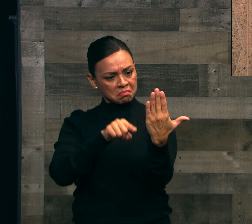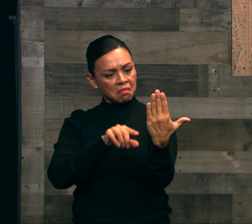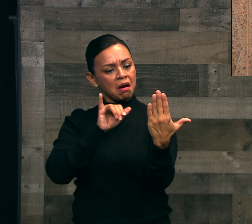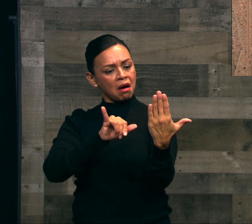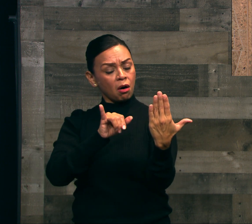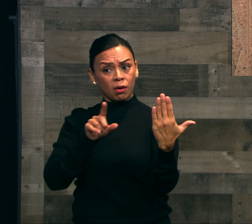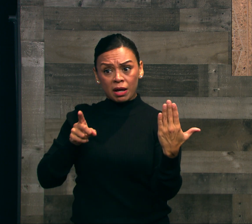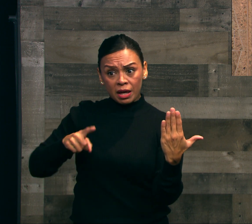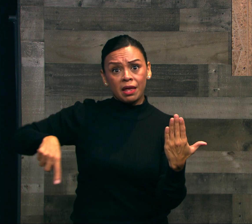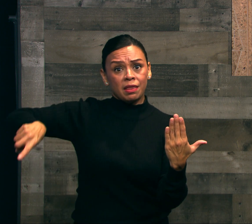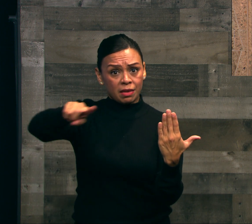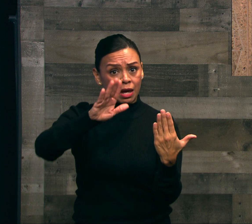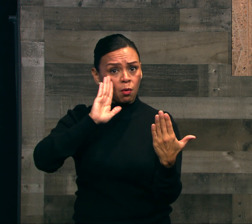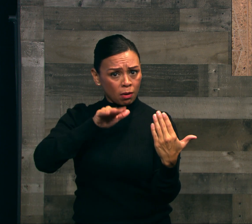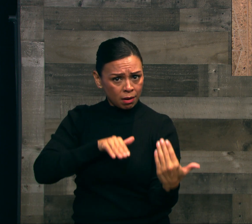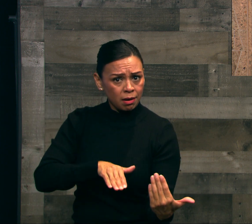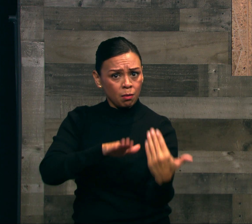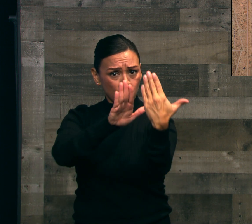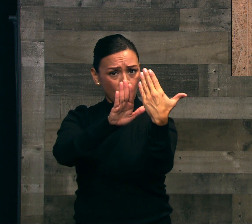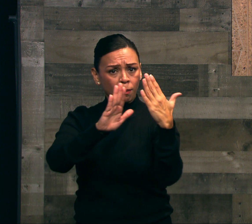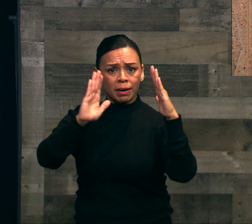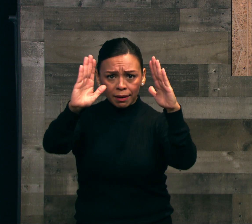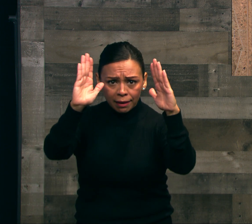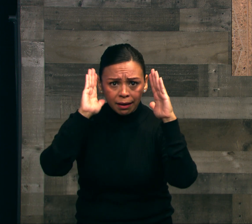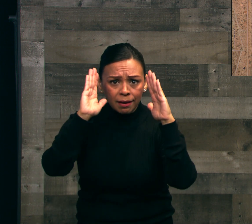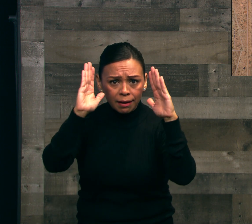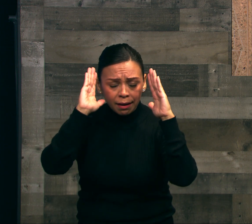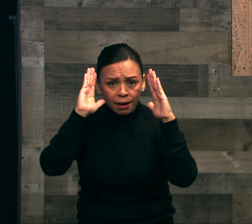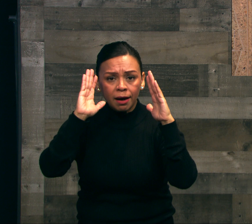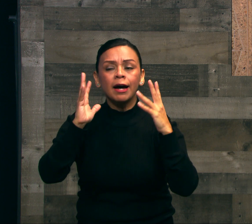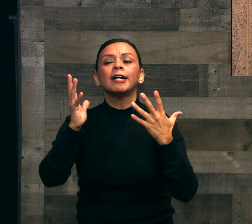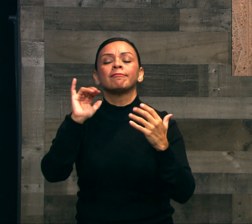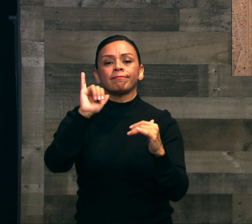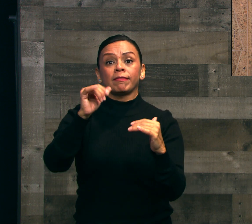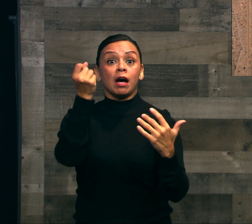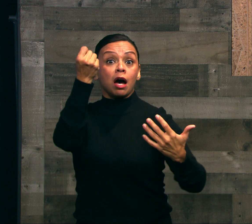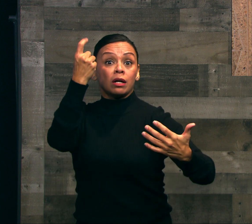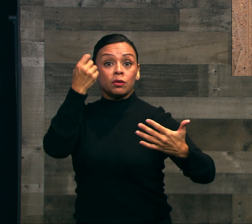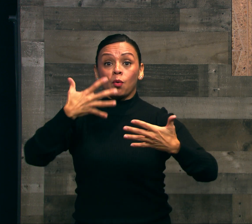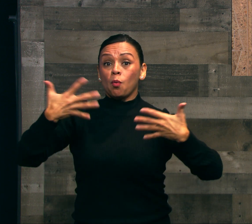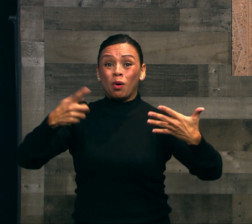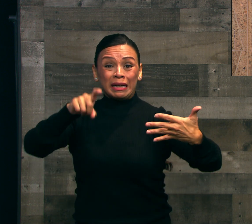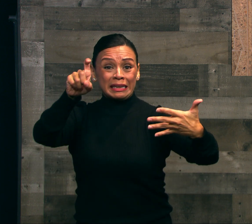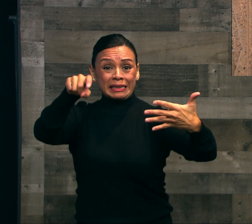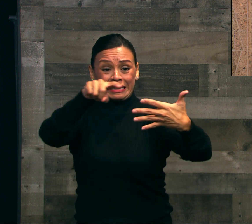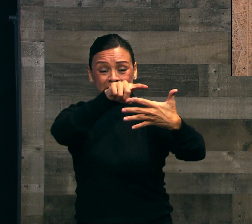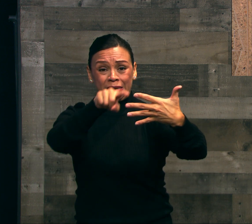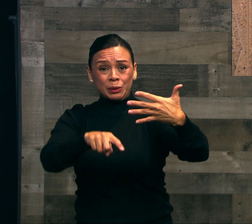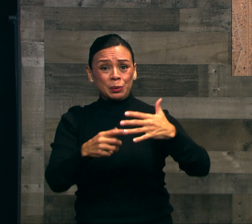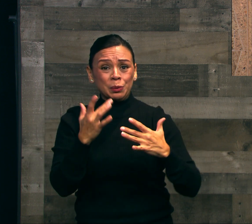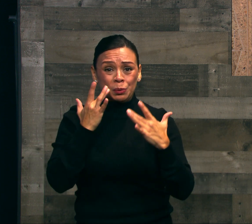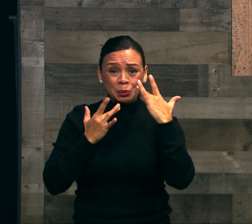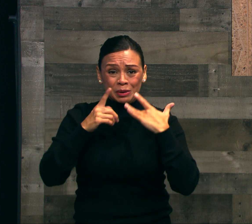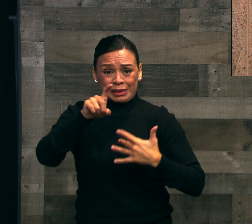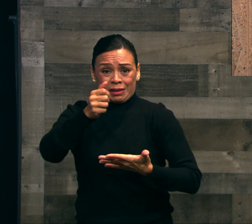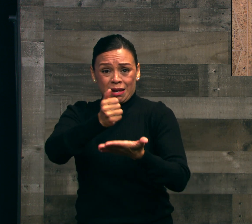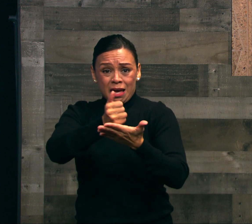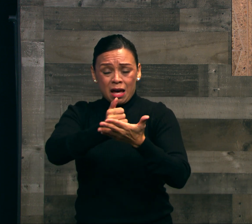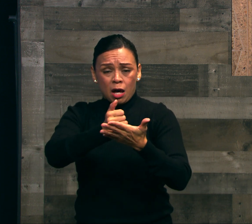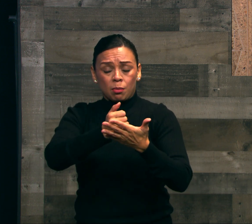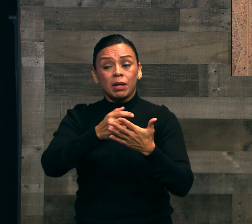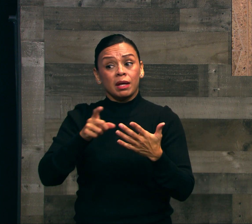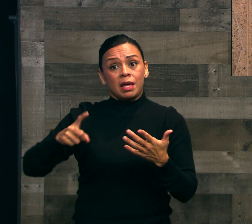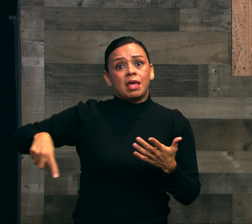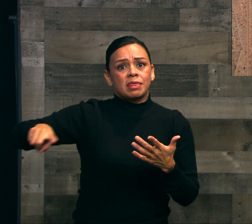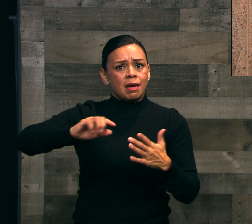not, but how can they attend, you know, in the absorption of these trends, the understanding of the needs,